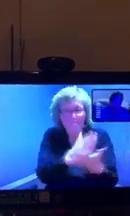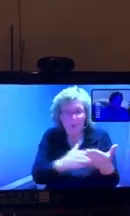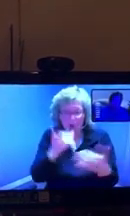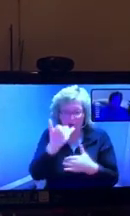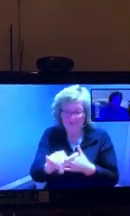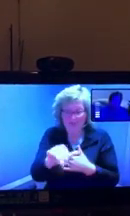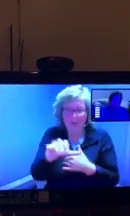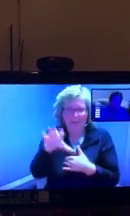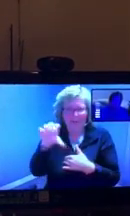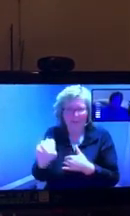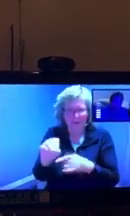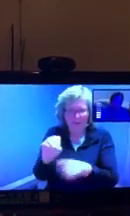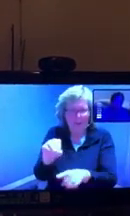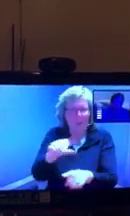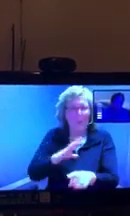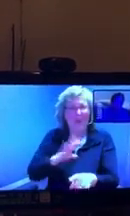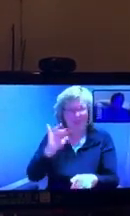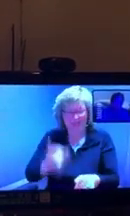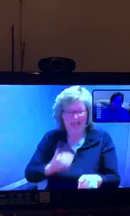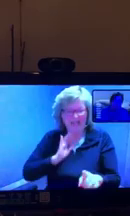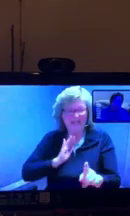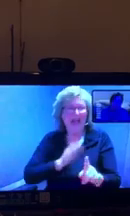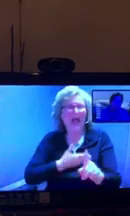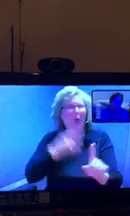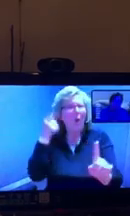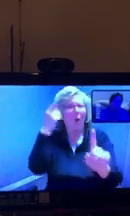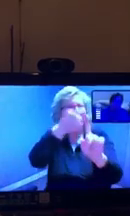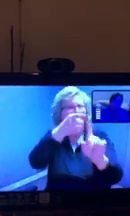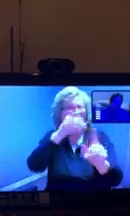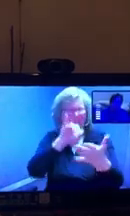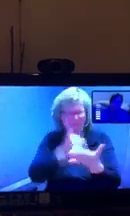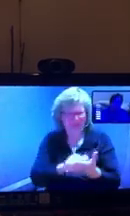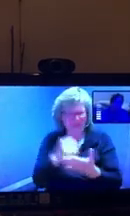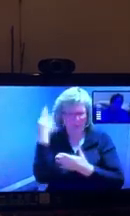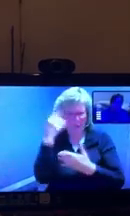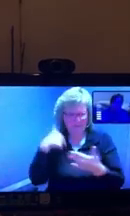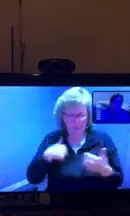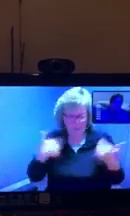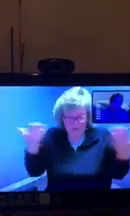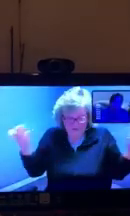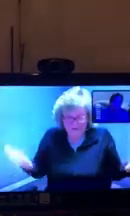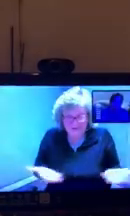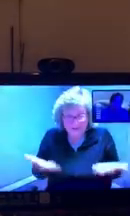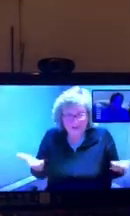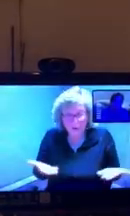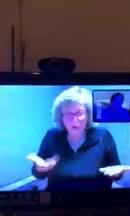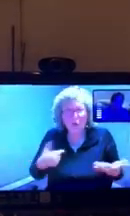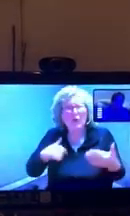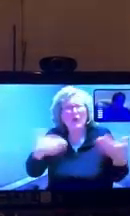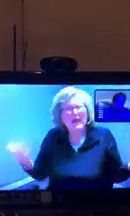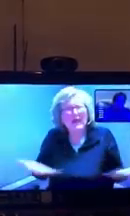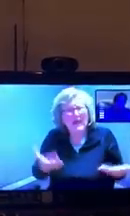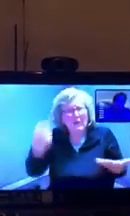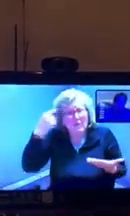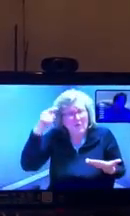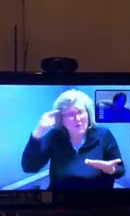mission. That's why we're here. Guys, we're here to help people. I mean, first and